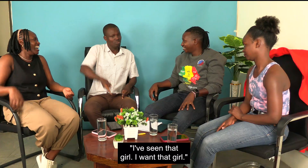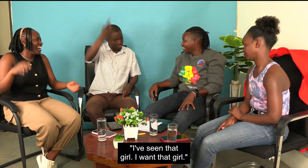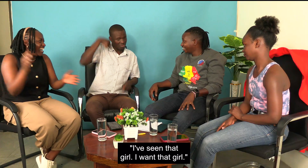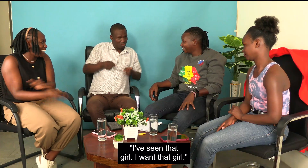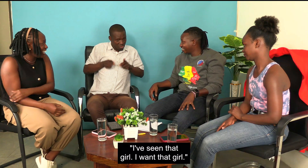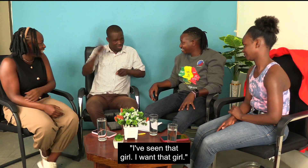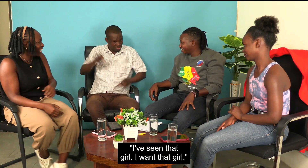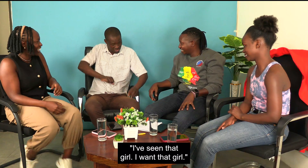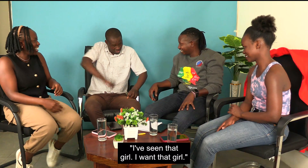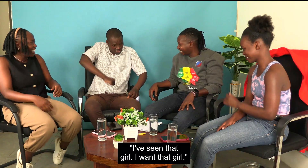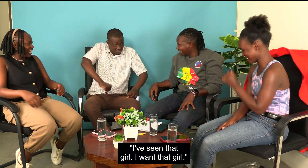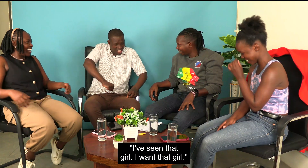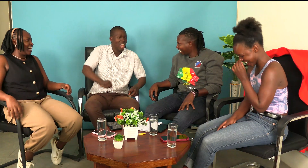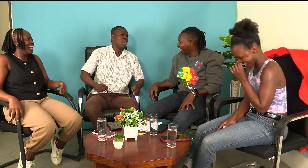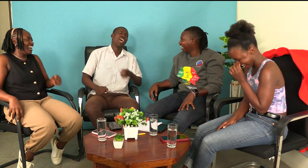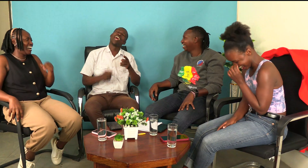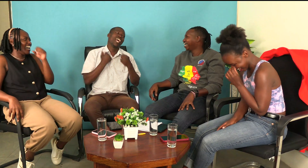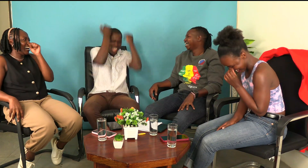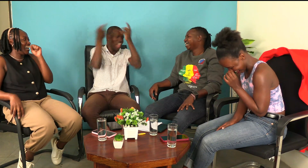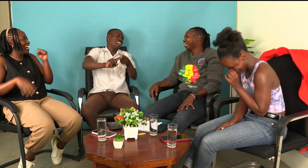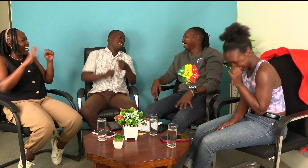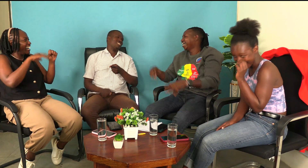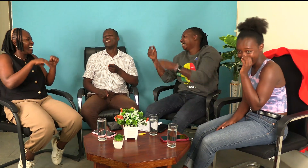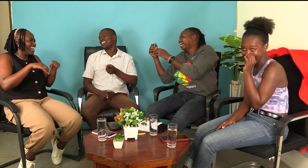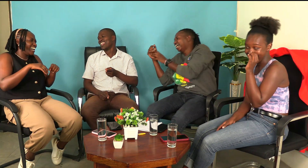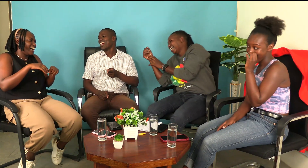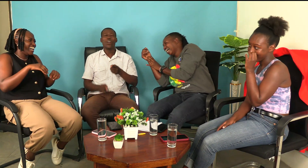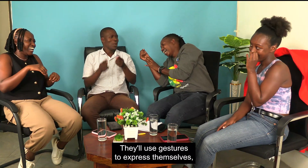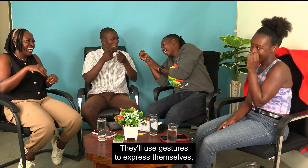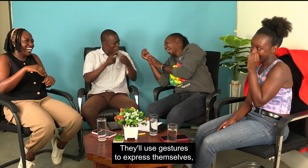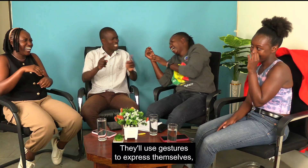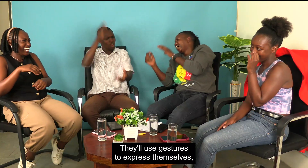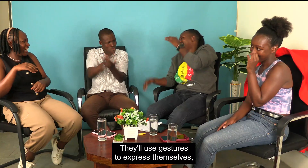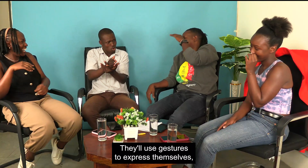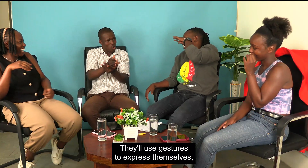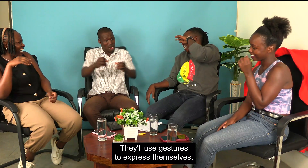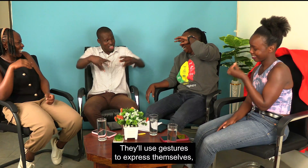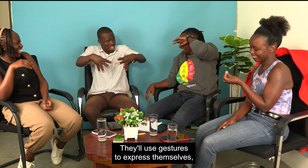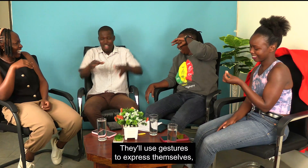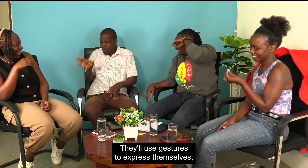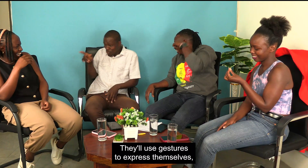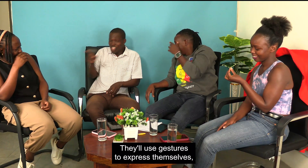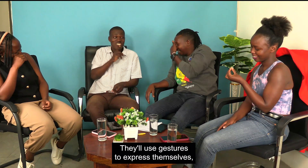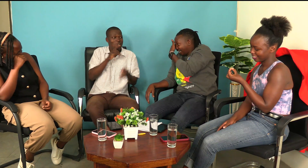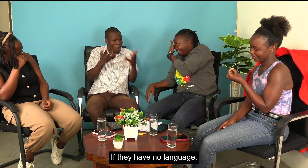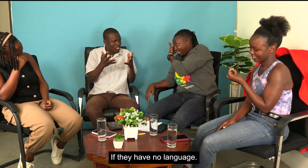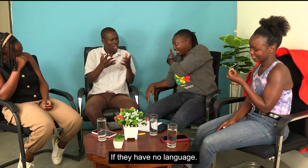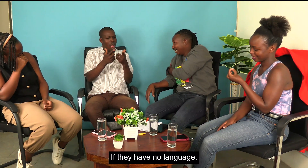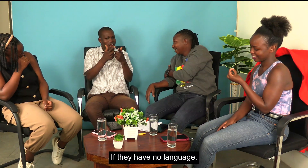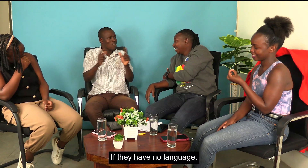You can tell me to sign on a village sign. That one can be an added, but it is not clear. Yes,